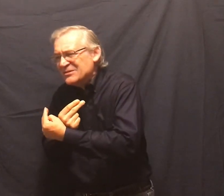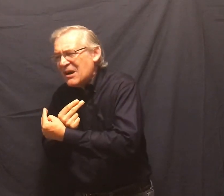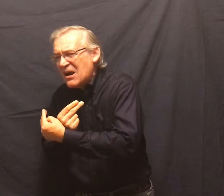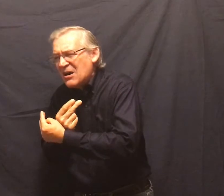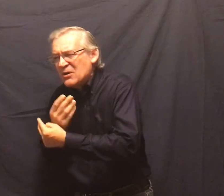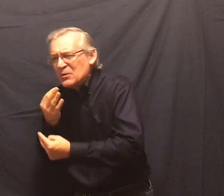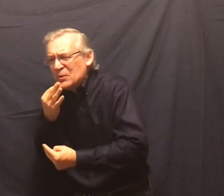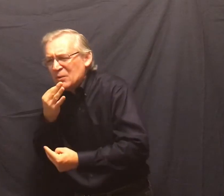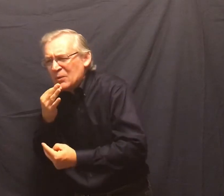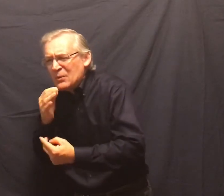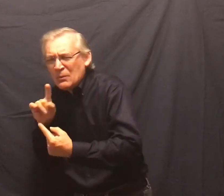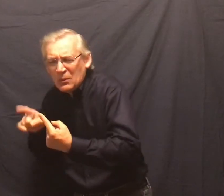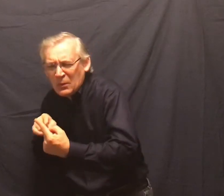"I don't know," said George.